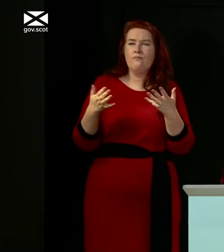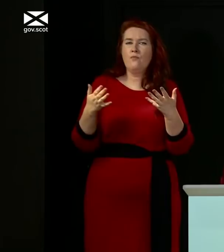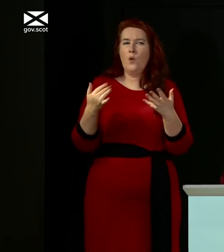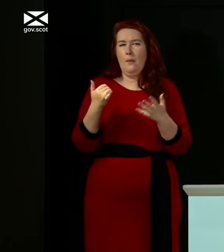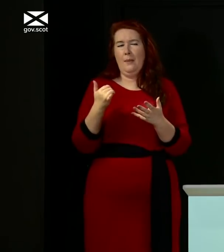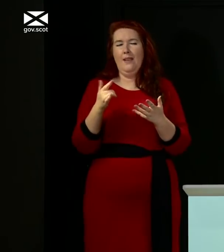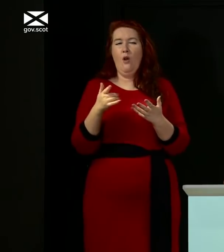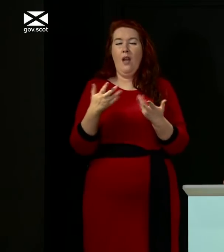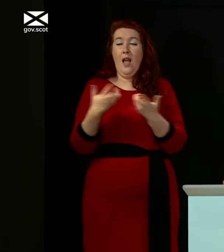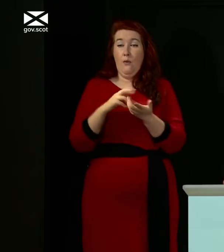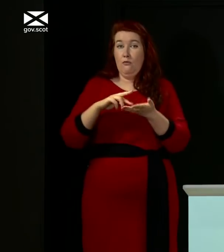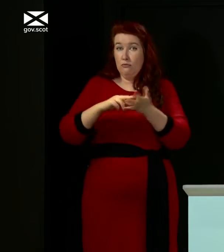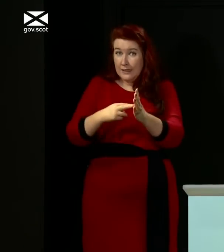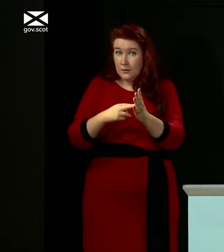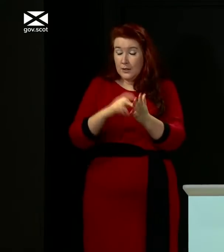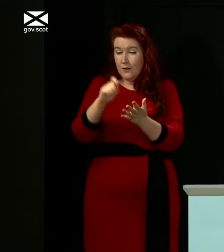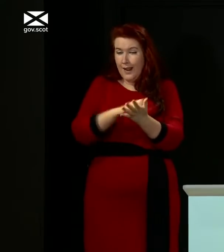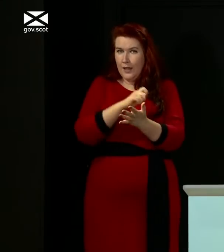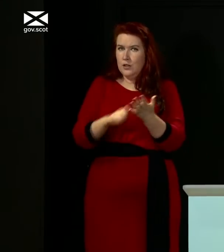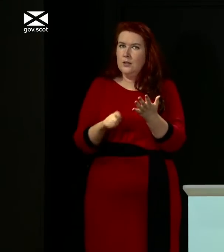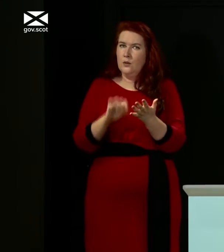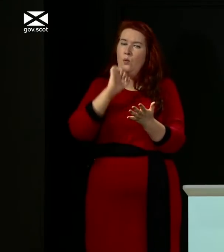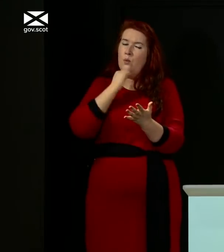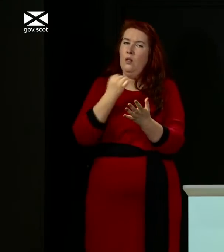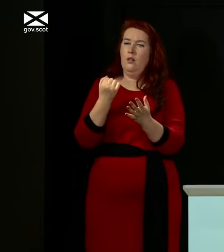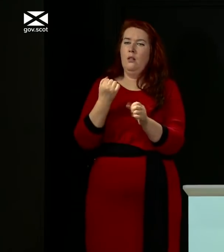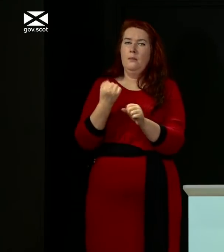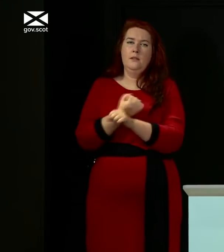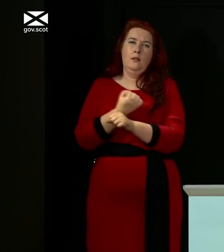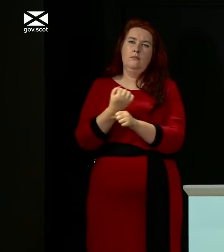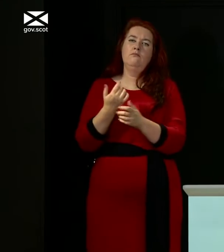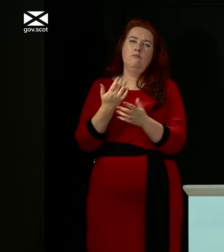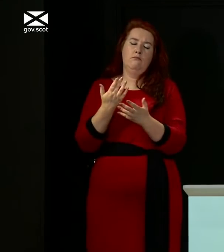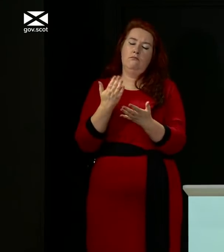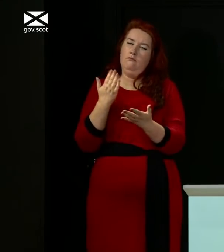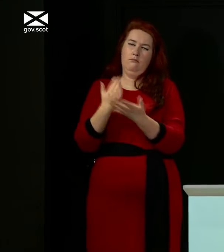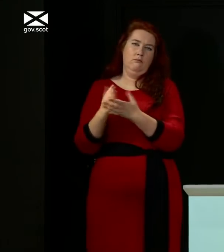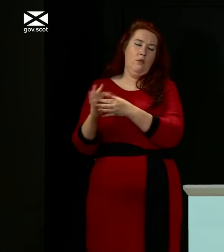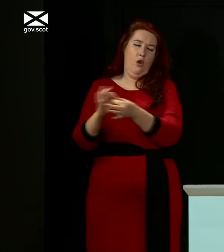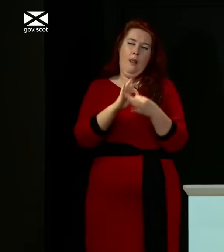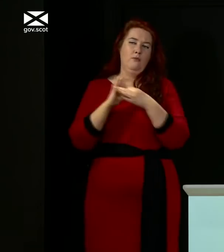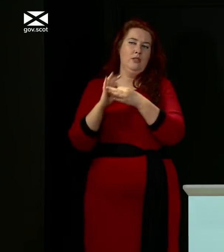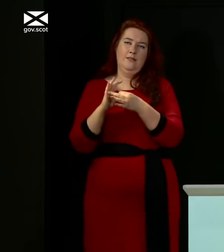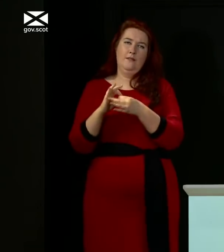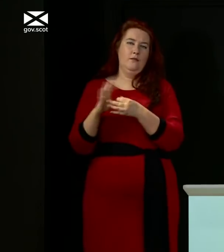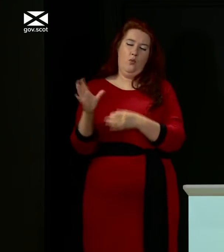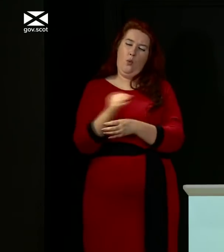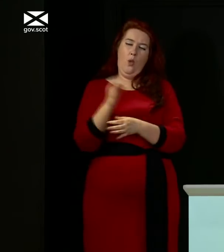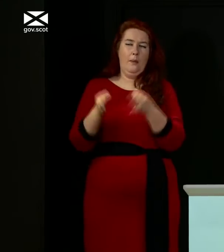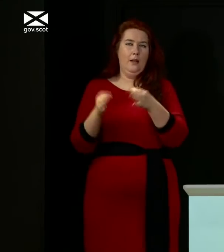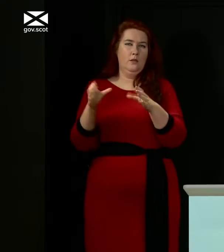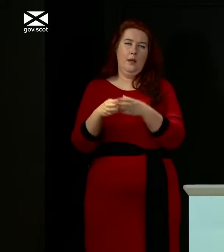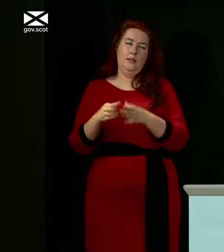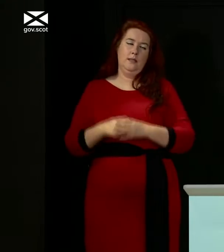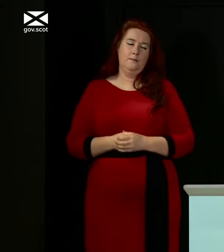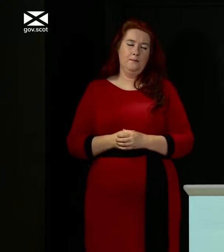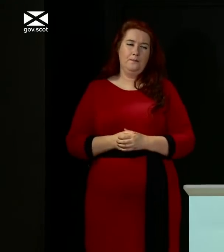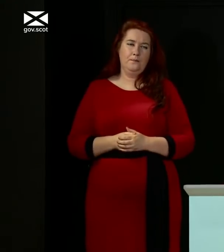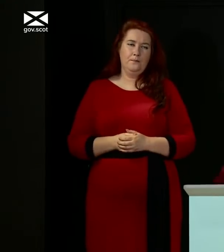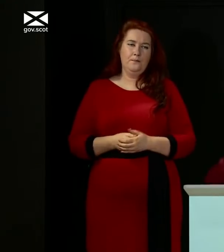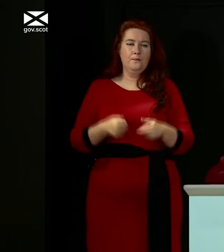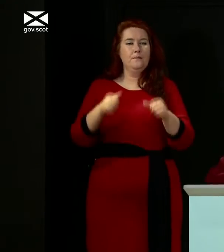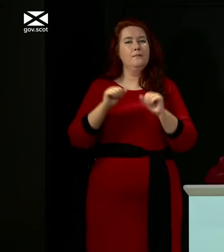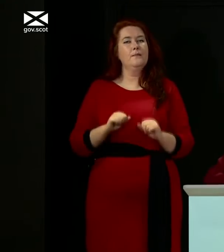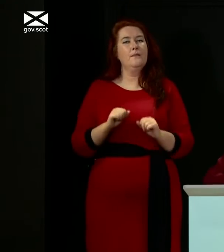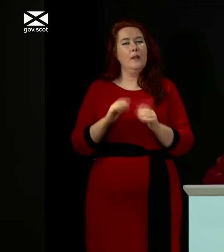likely to the arrangements around the election, have to be done on a genuinely collaborative and cross-party basis.